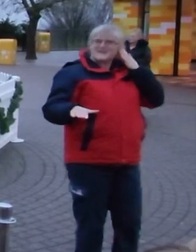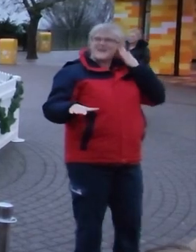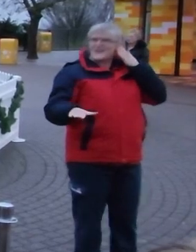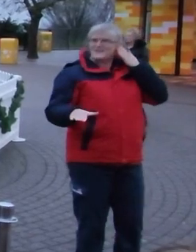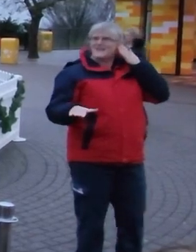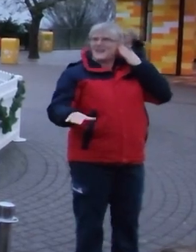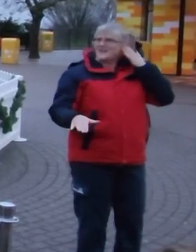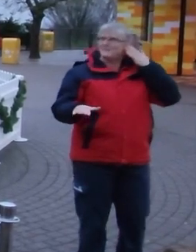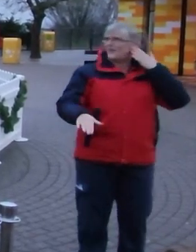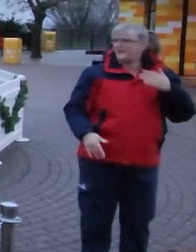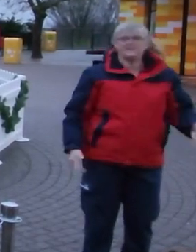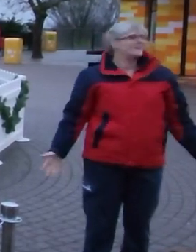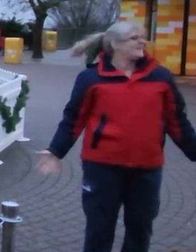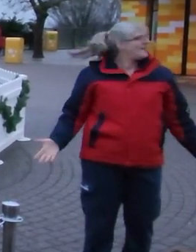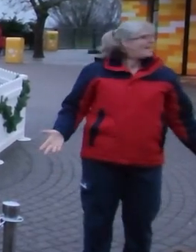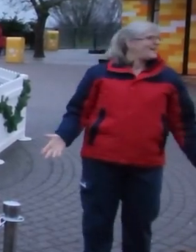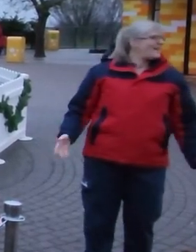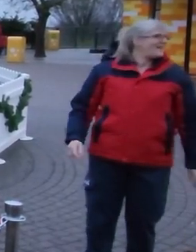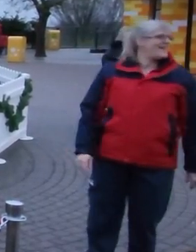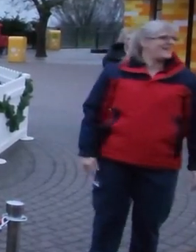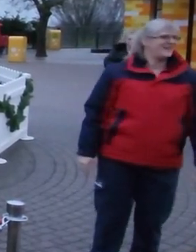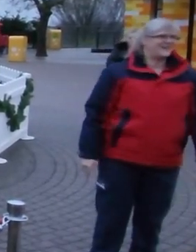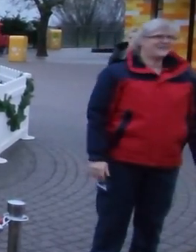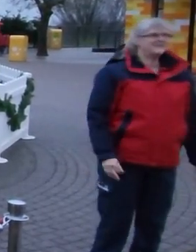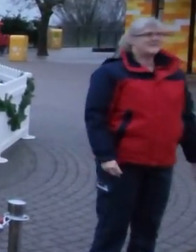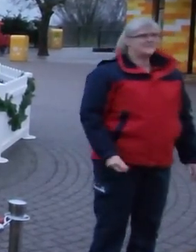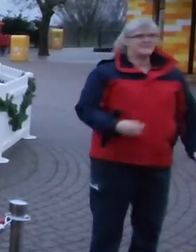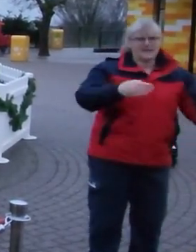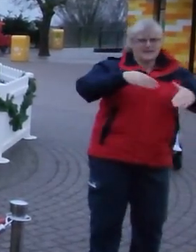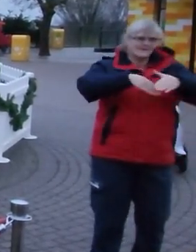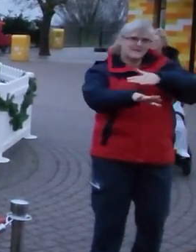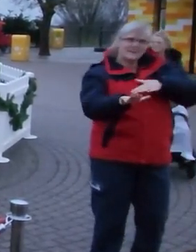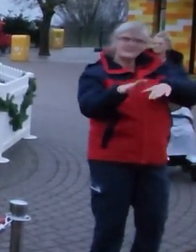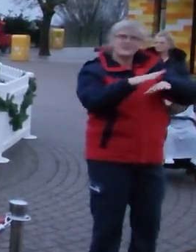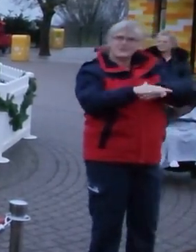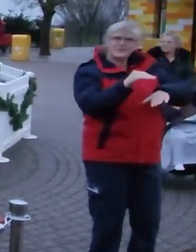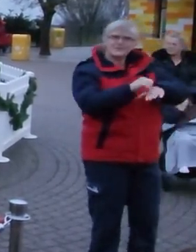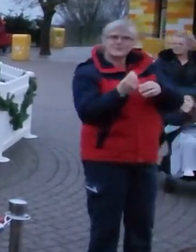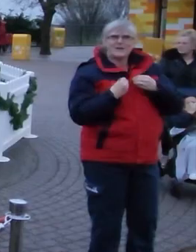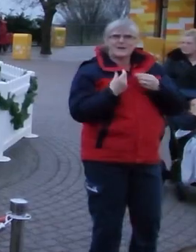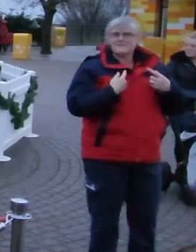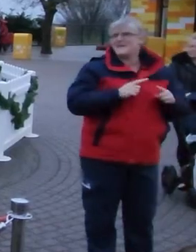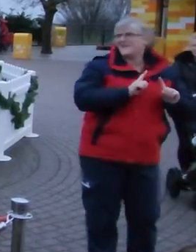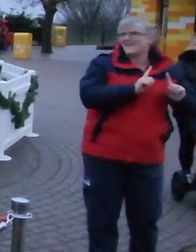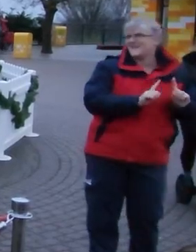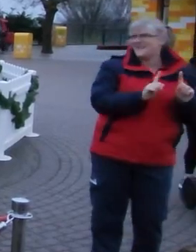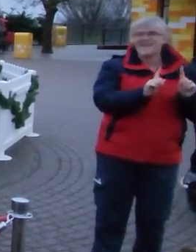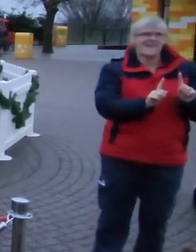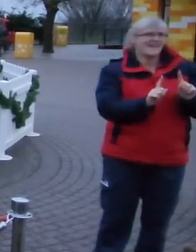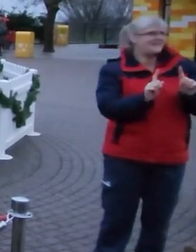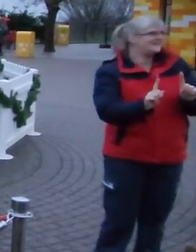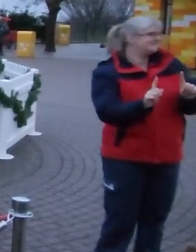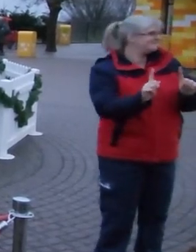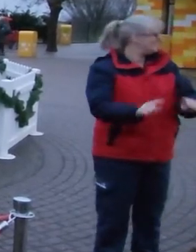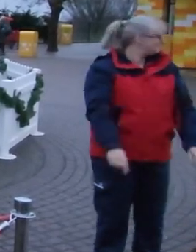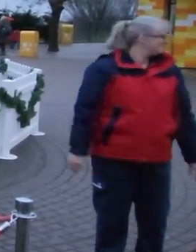up on the turntable Oh Step in to Christmas with me